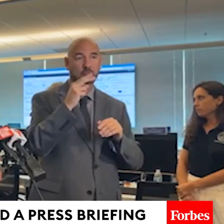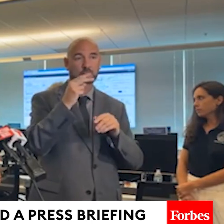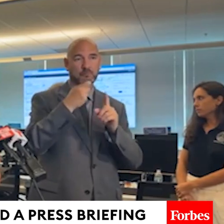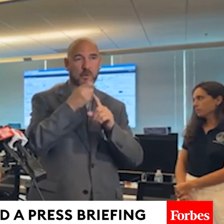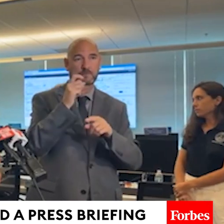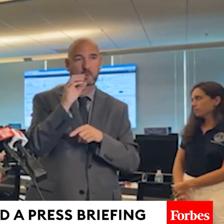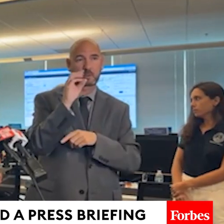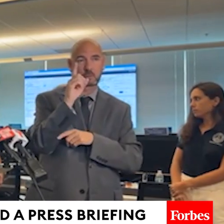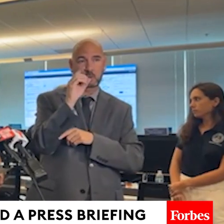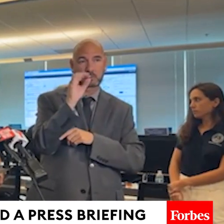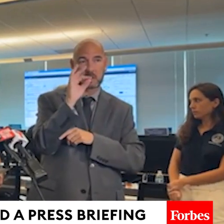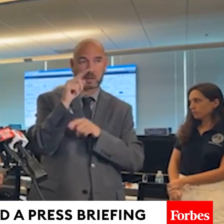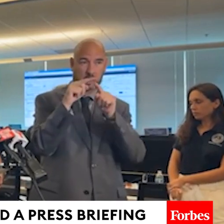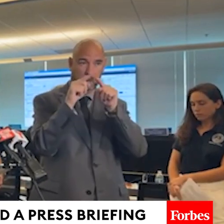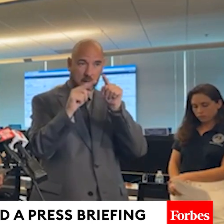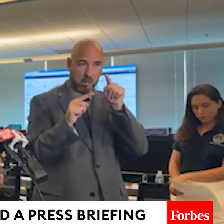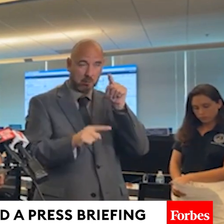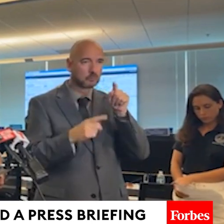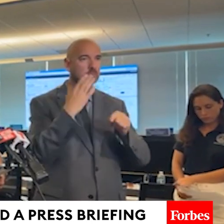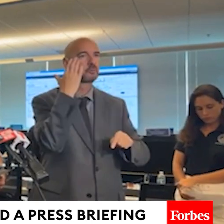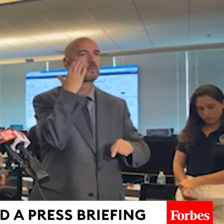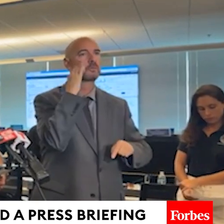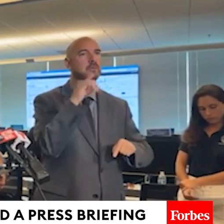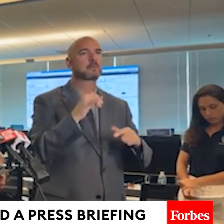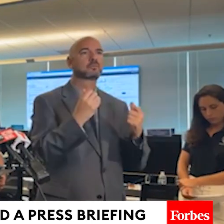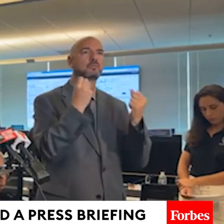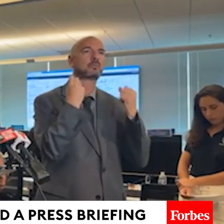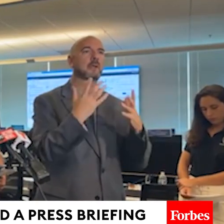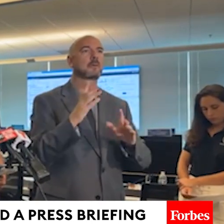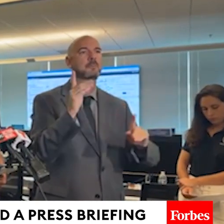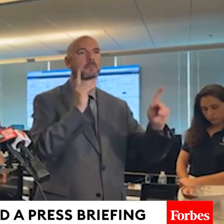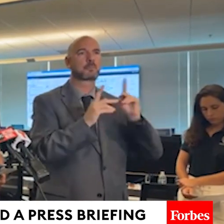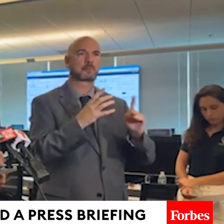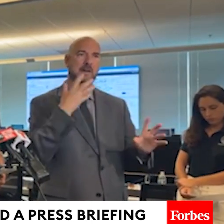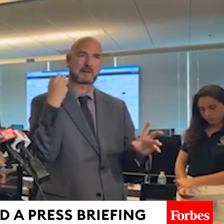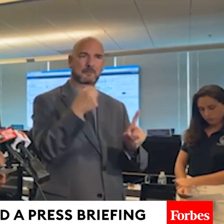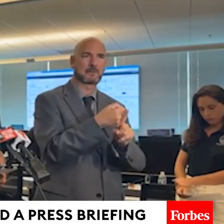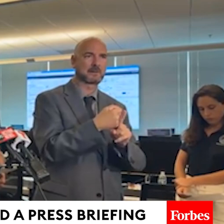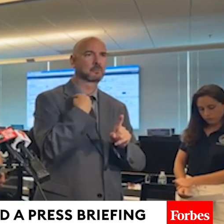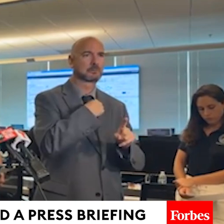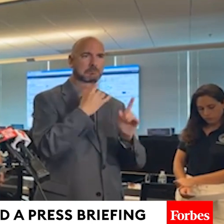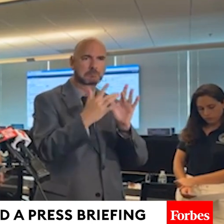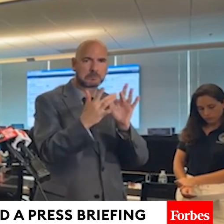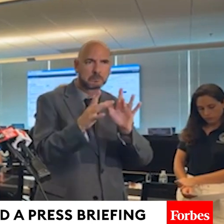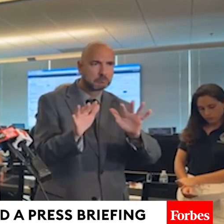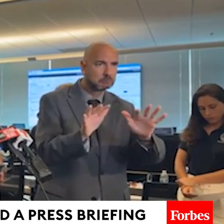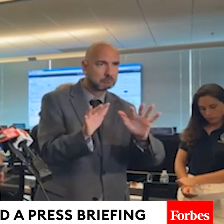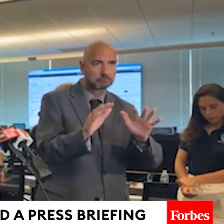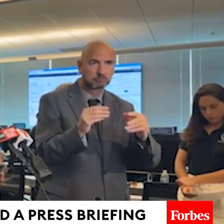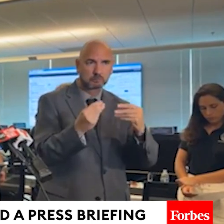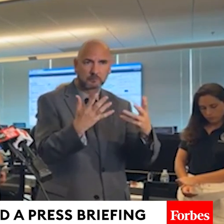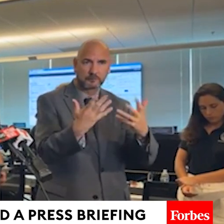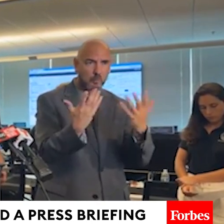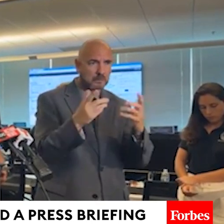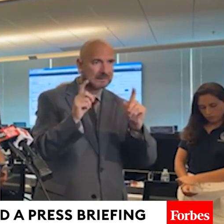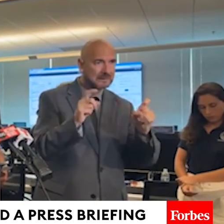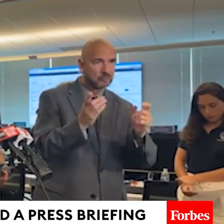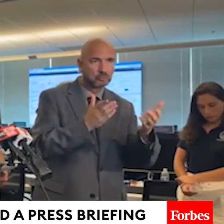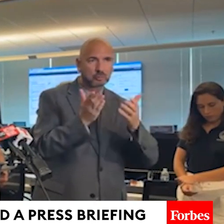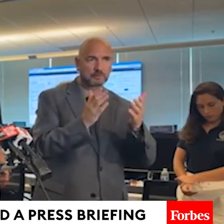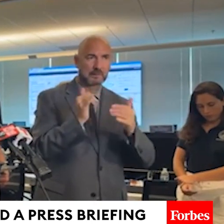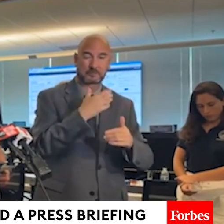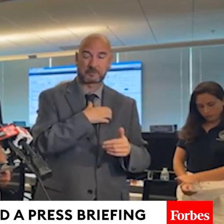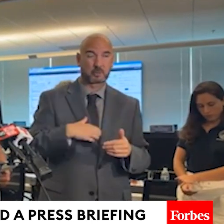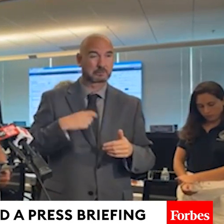to Bougainvillea. A lot of folks have been impacted there. We've been in touch with them. We're providing services, as the mayor said. On